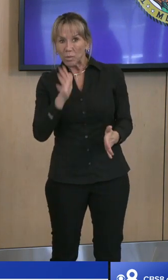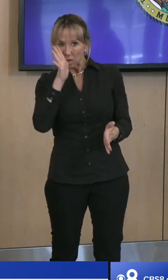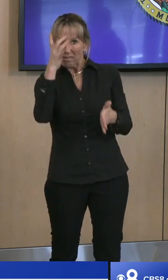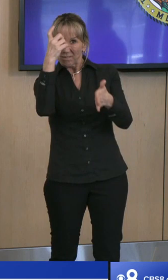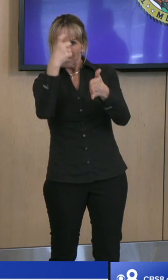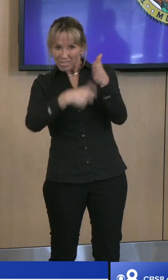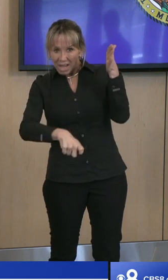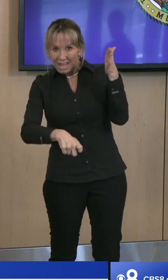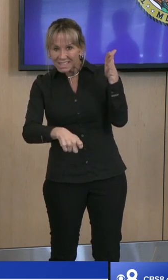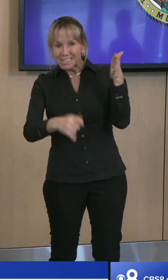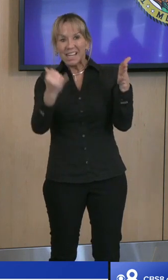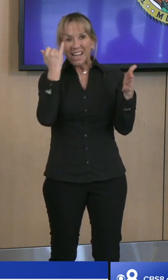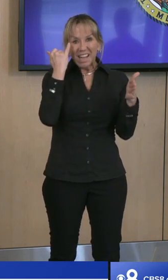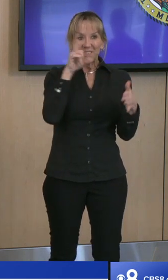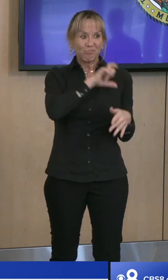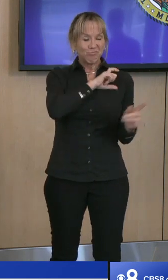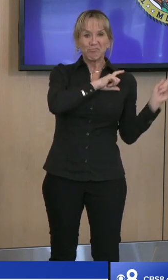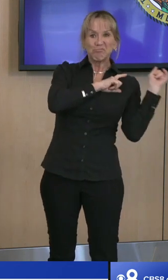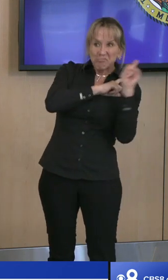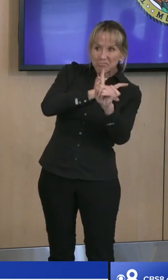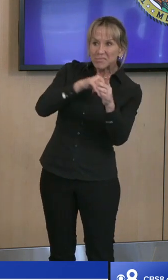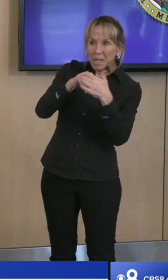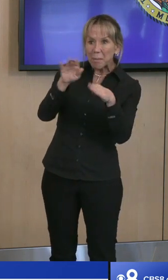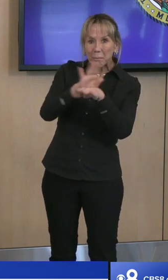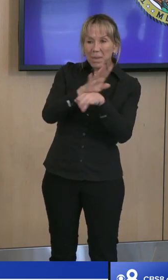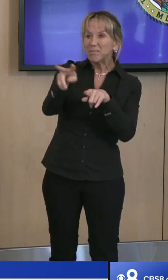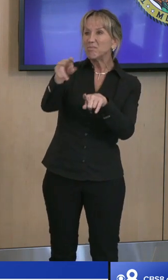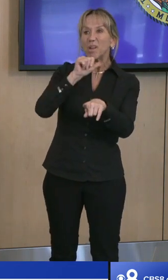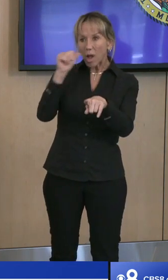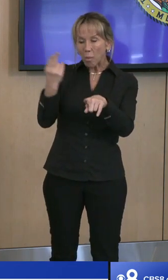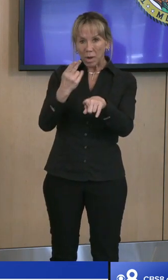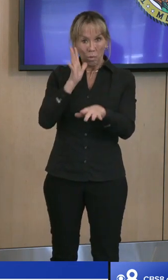to patrol businesses and when those patrols would begin.